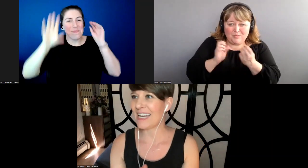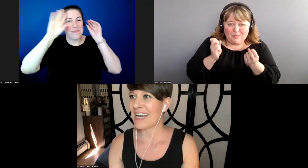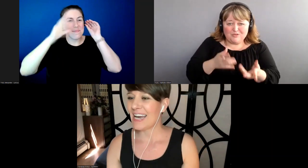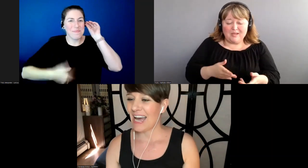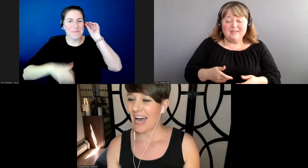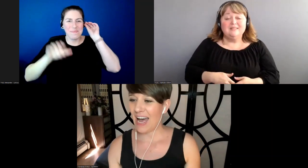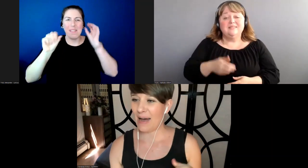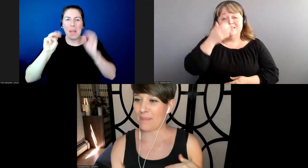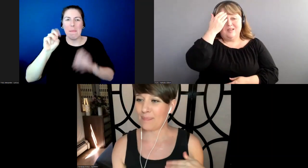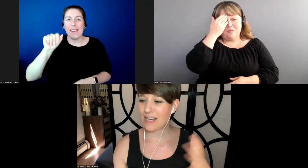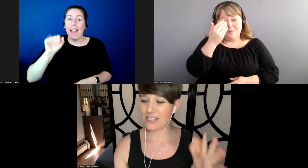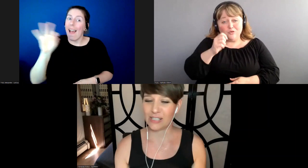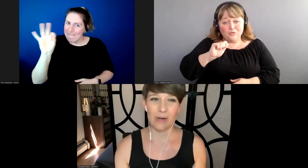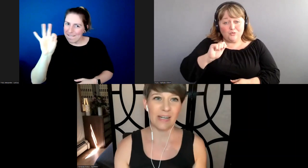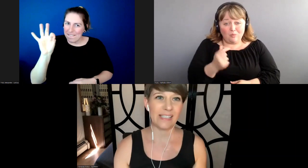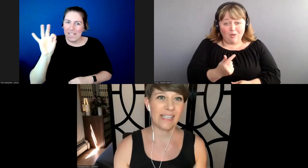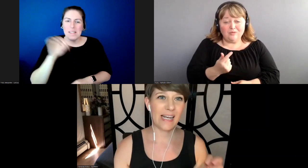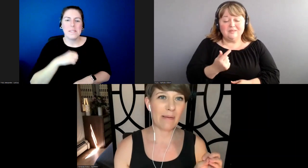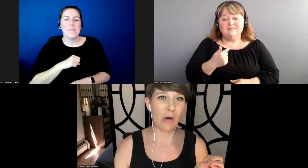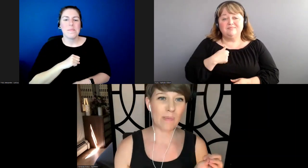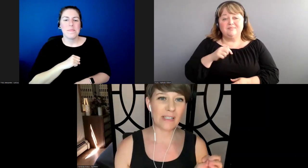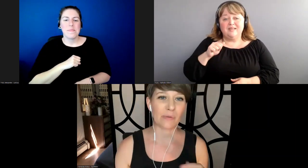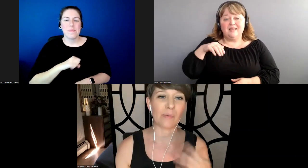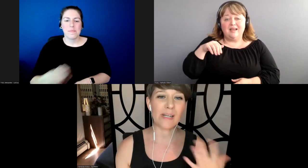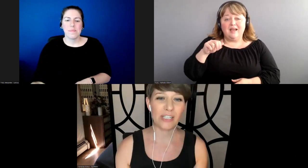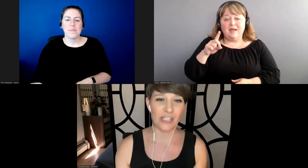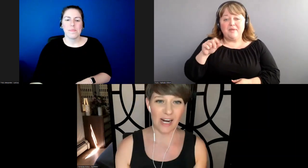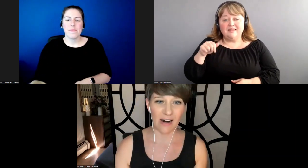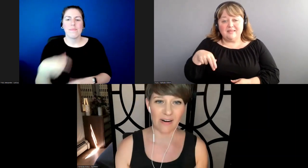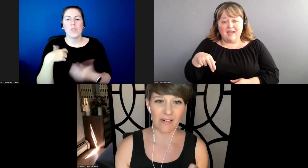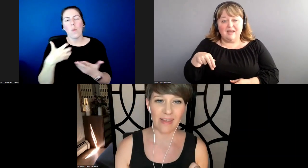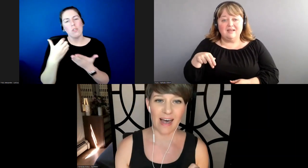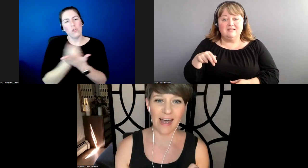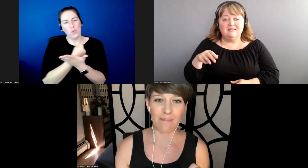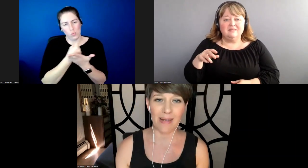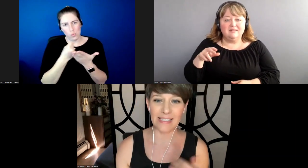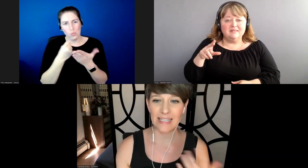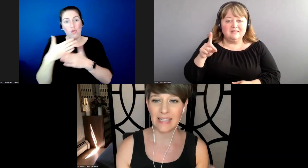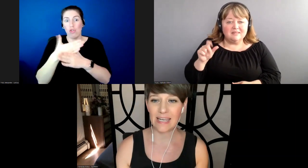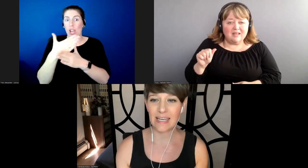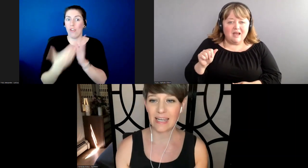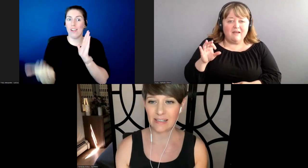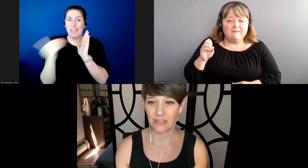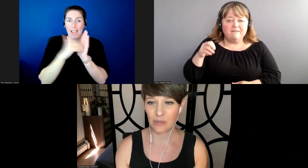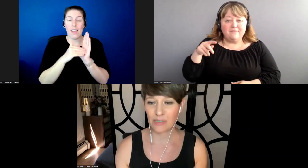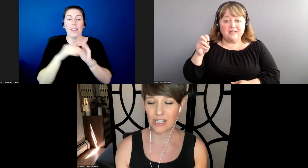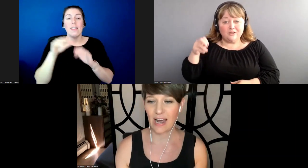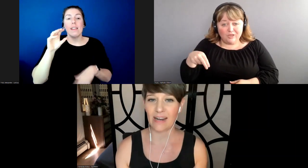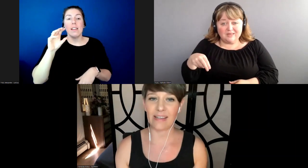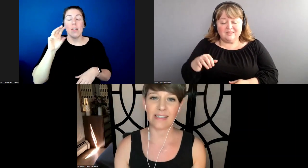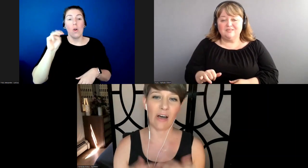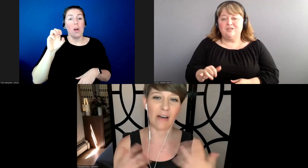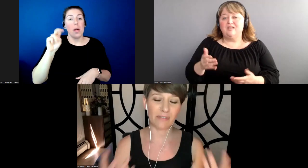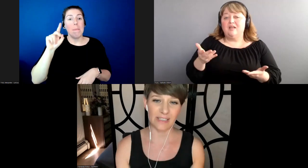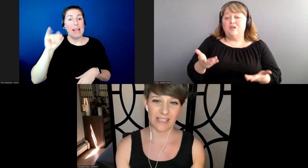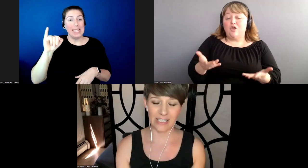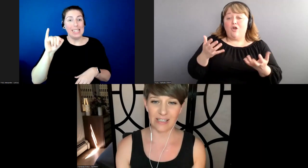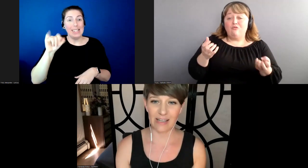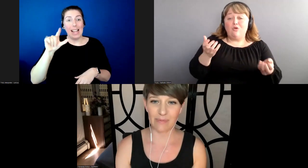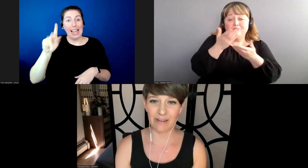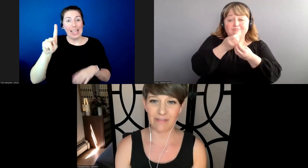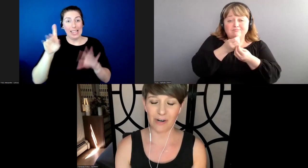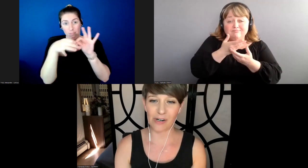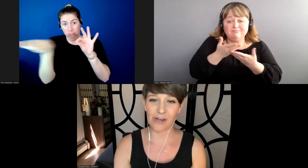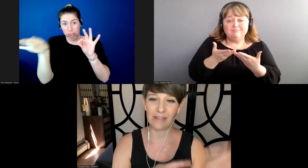speaking. I just wanted to take a moment to reshare that Menti link in the Zoom chat, this conversation